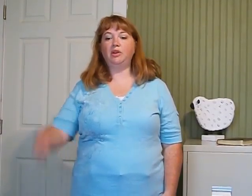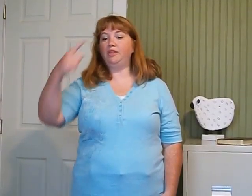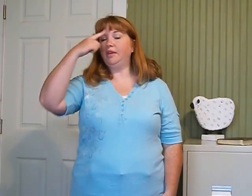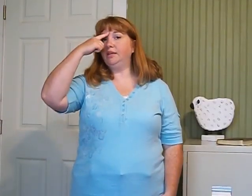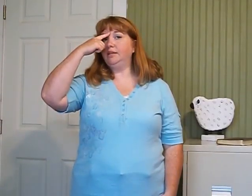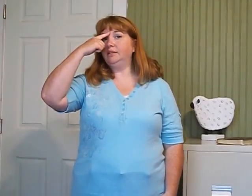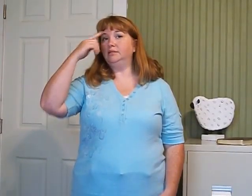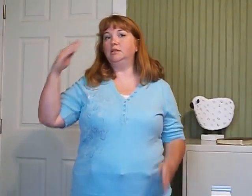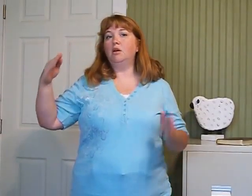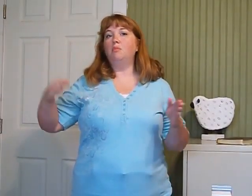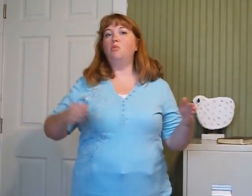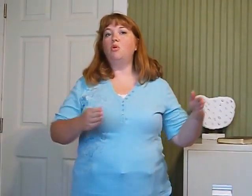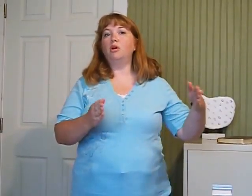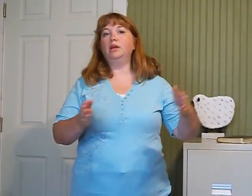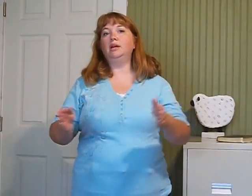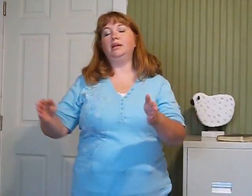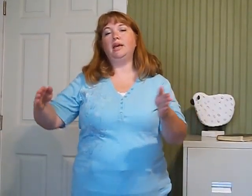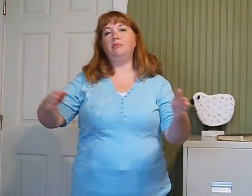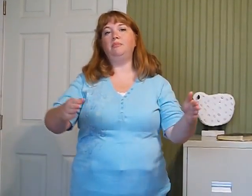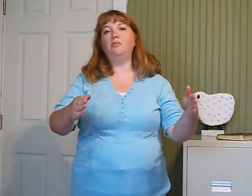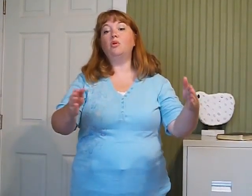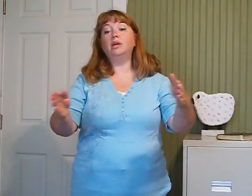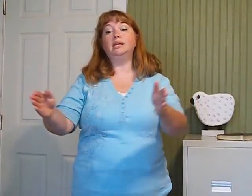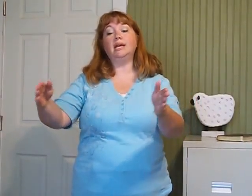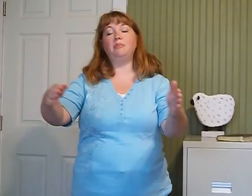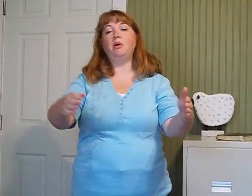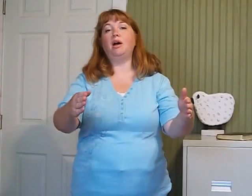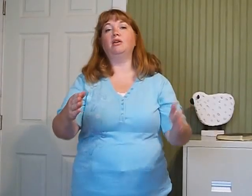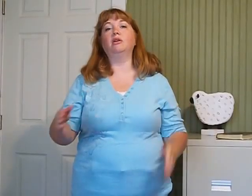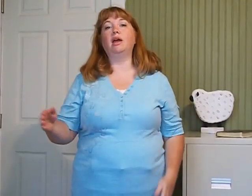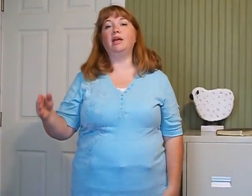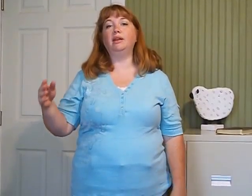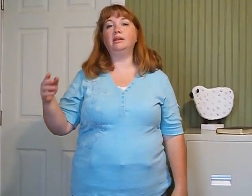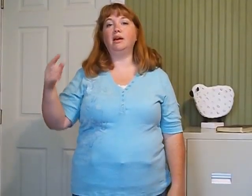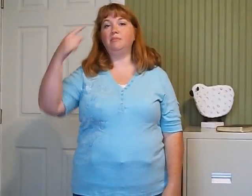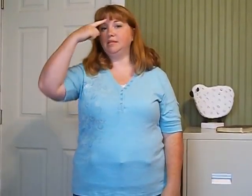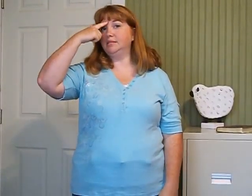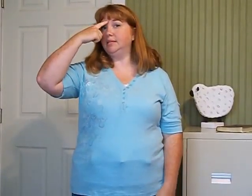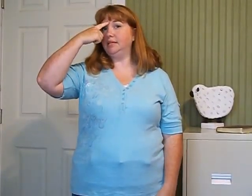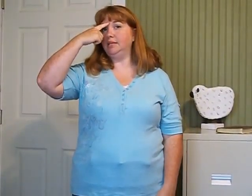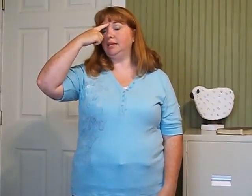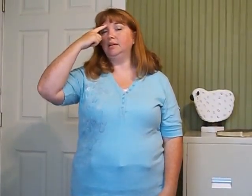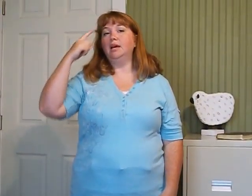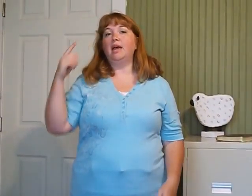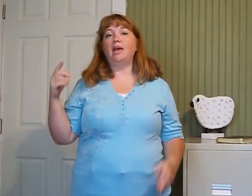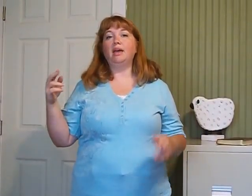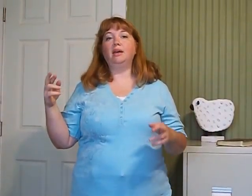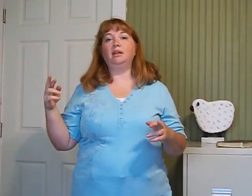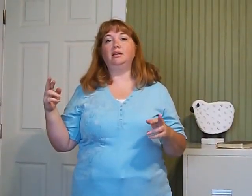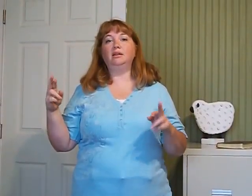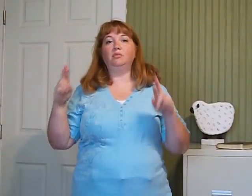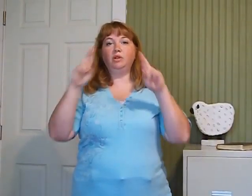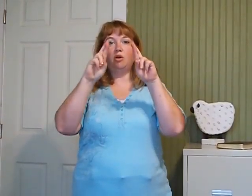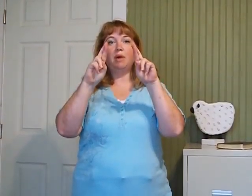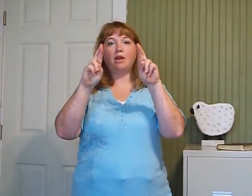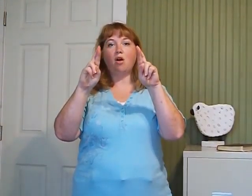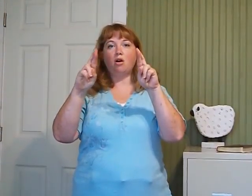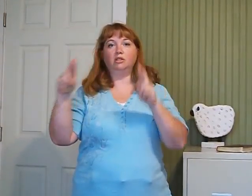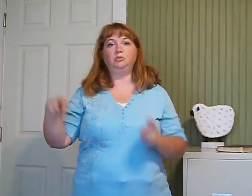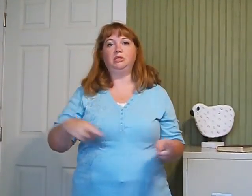with Indians, Mauryan Empire, and this is in India, and we don't make ours